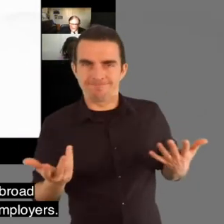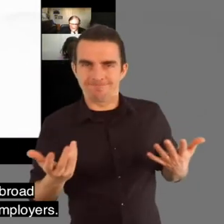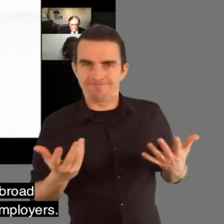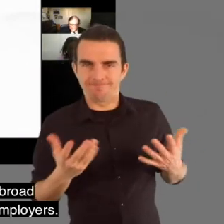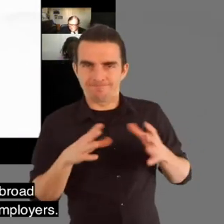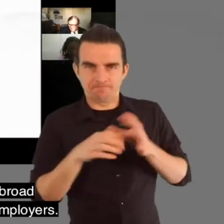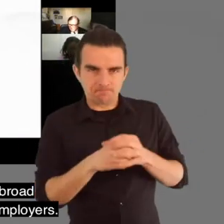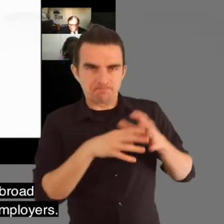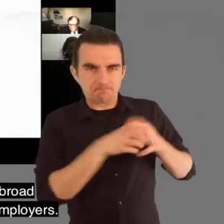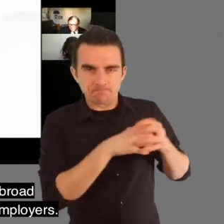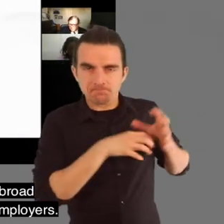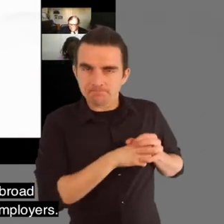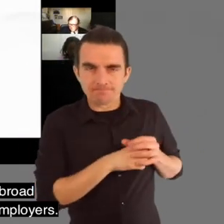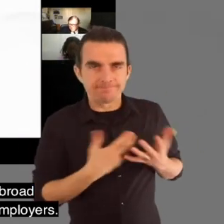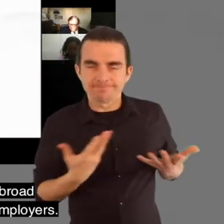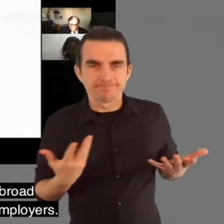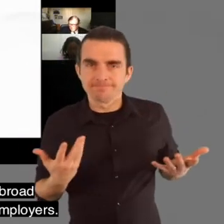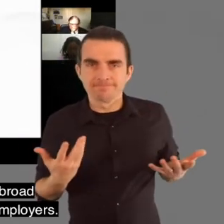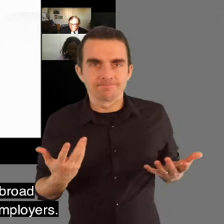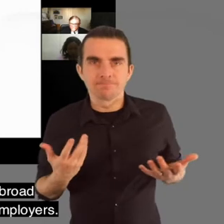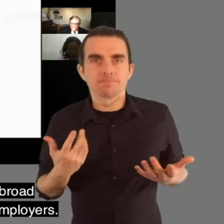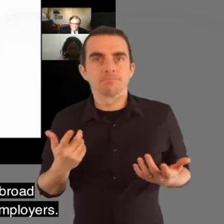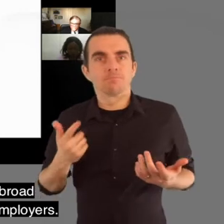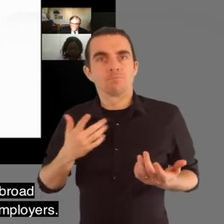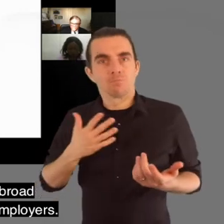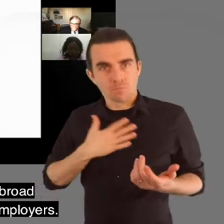broad categories of disability